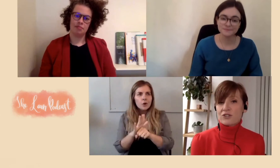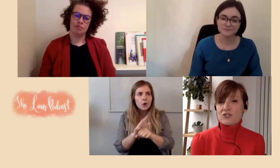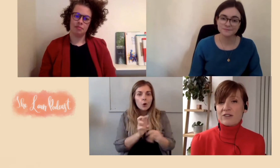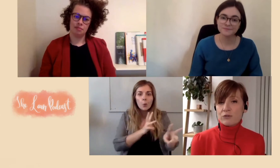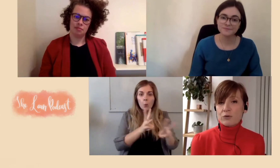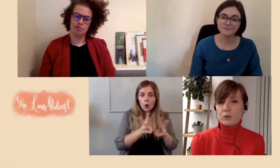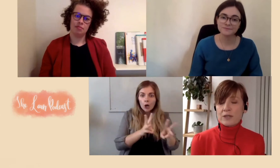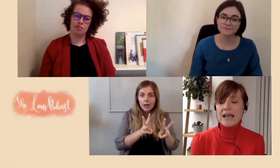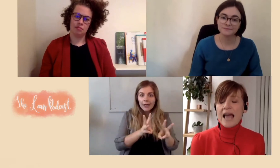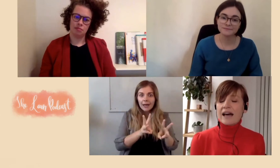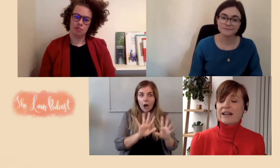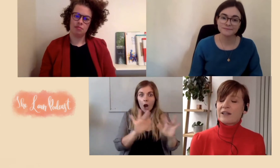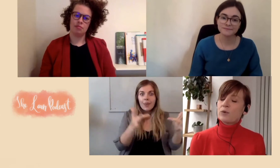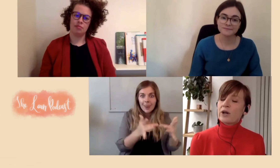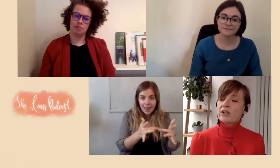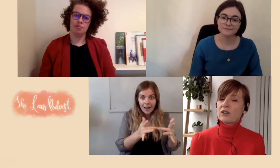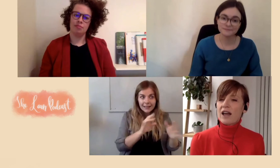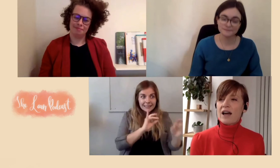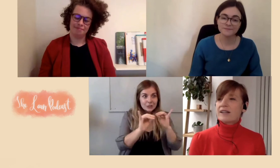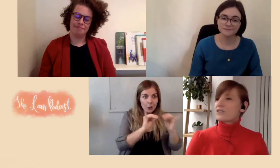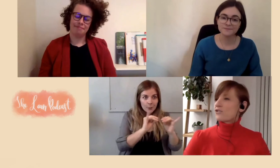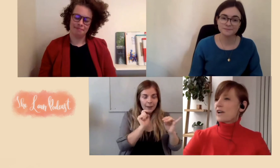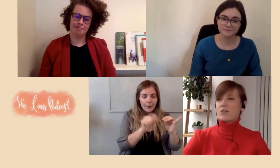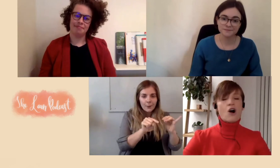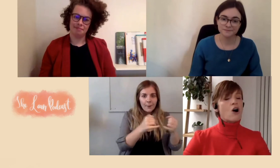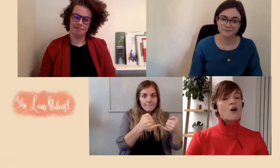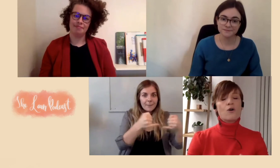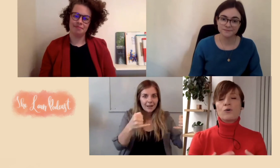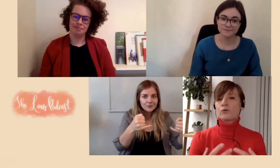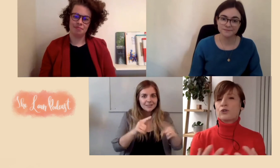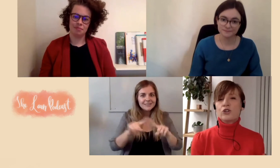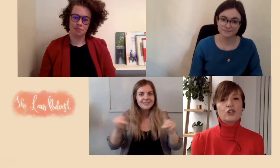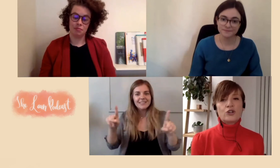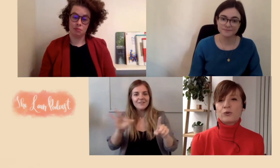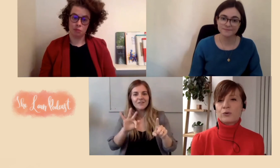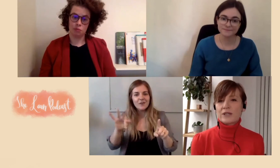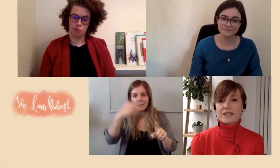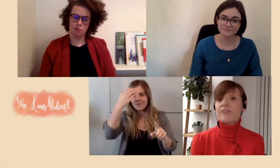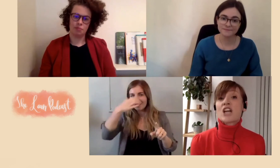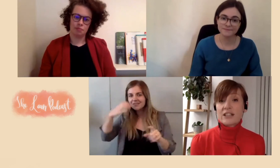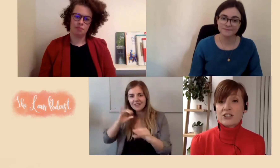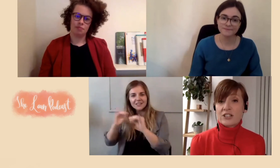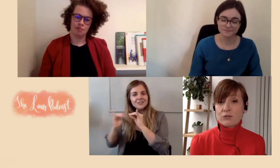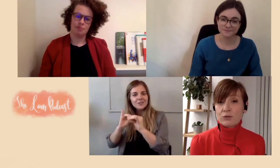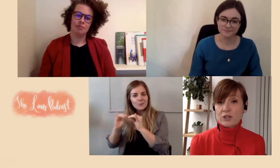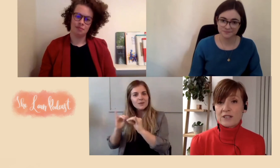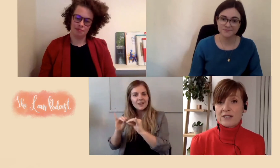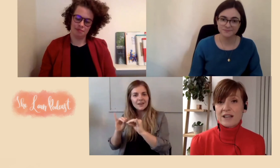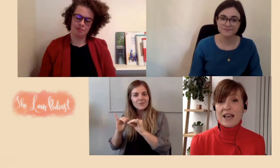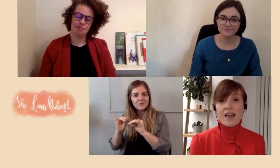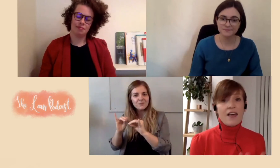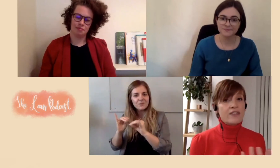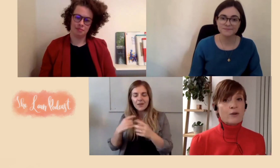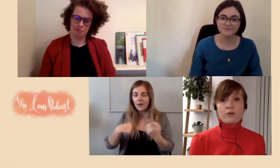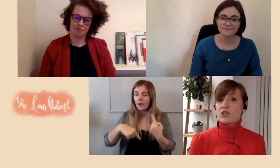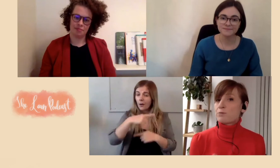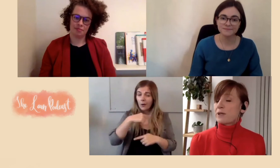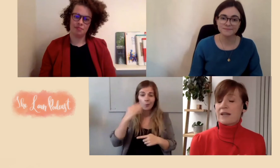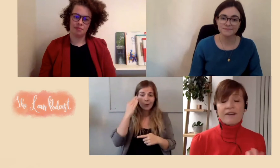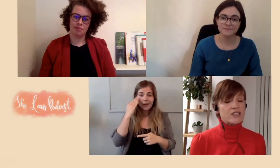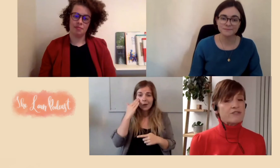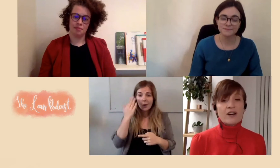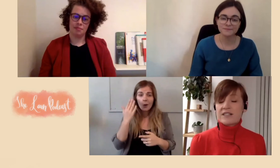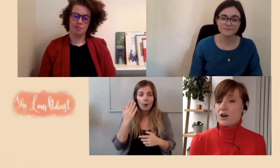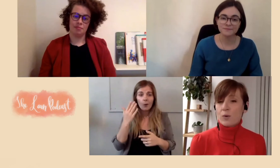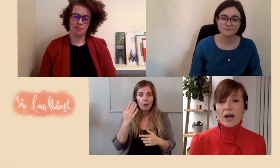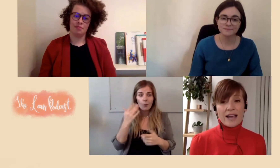actually online interpreting, and how those are different from when we're working face to face. We know that we make